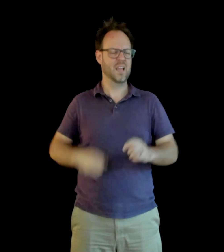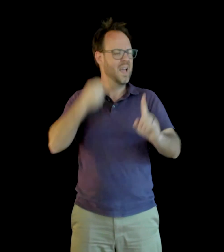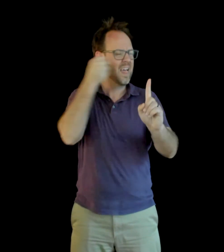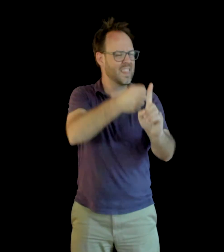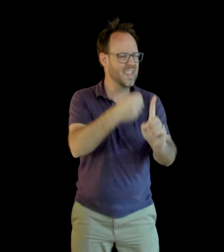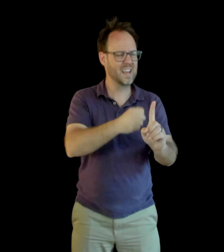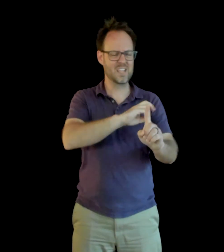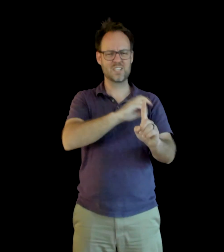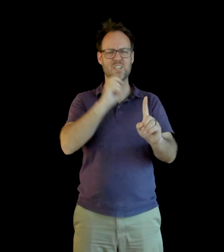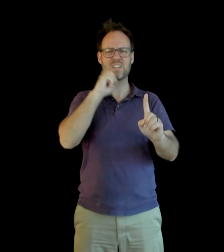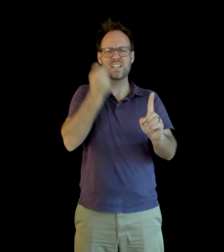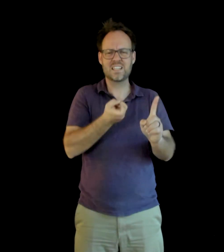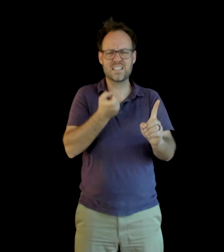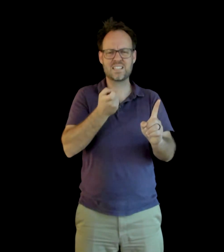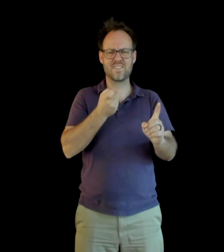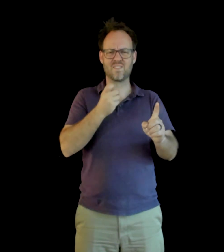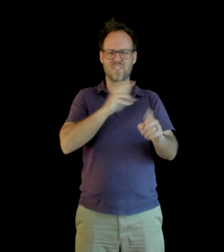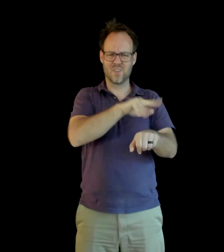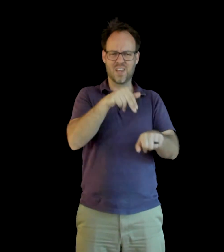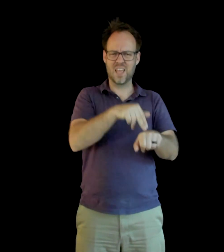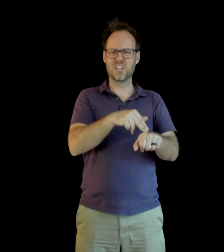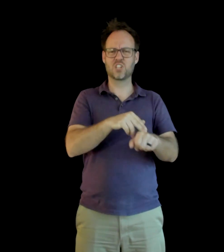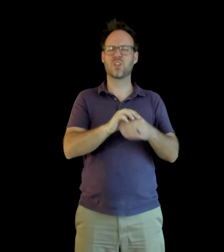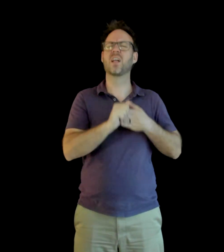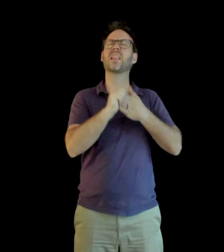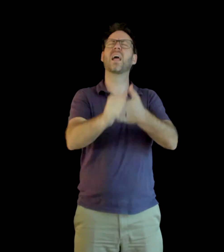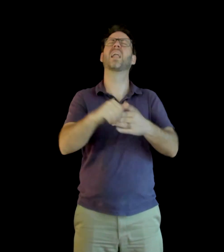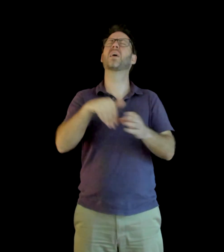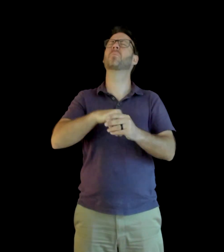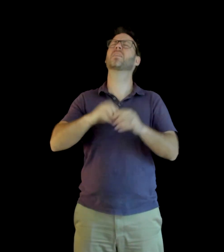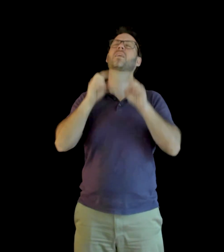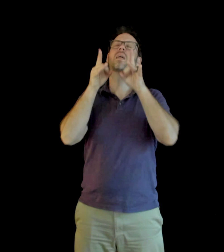led him into terrible sin and great shame.